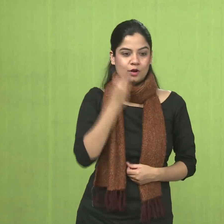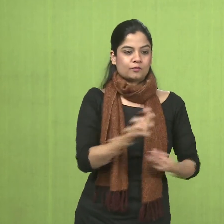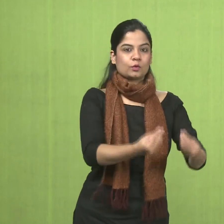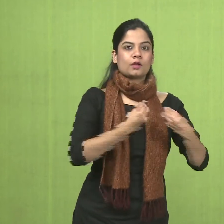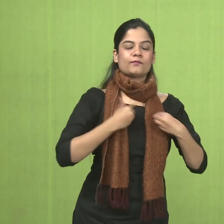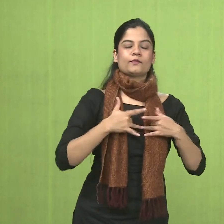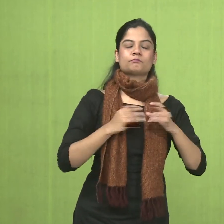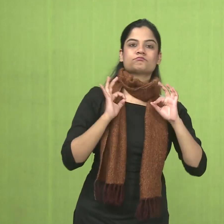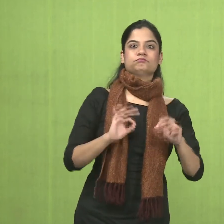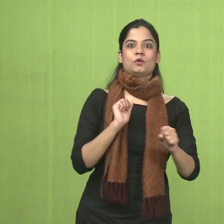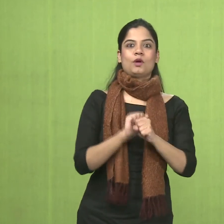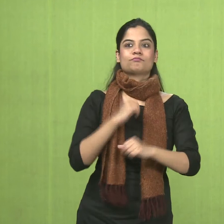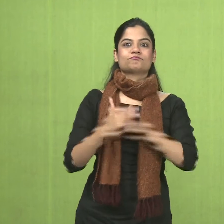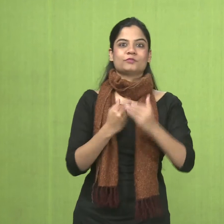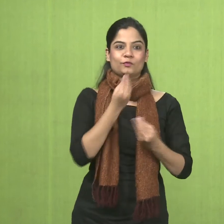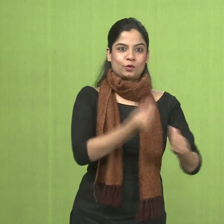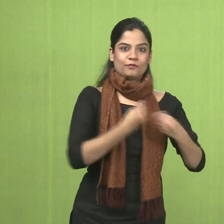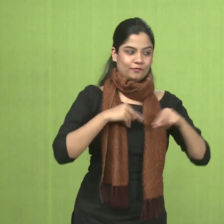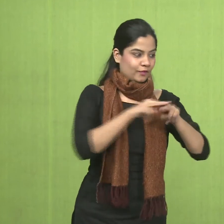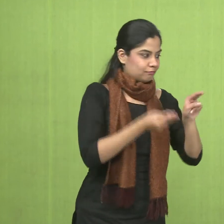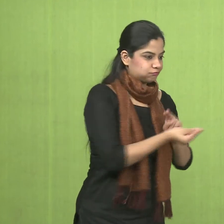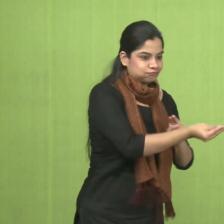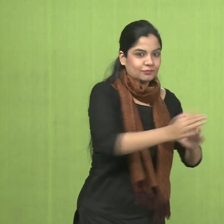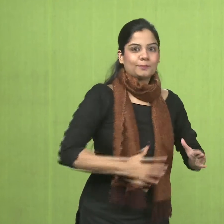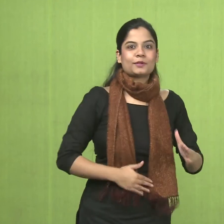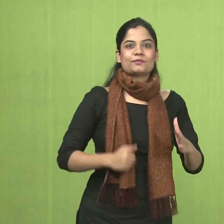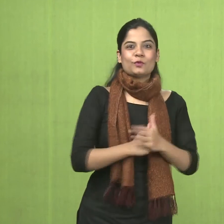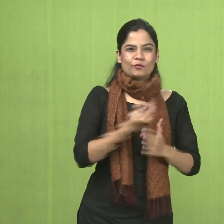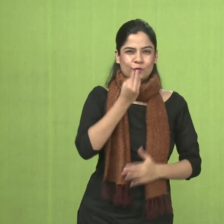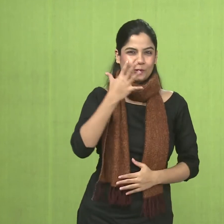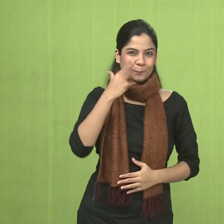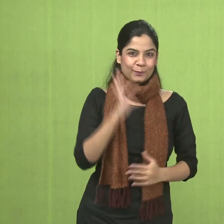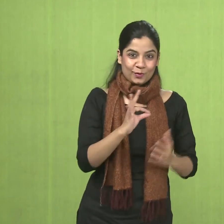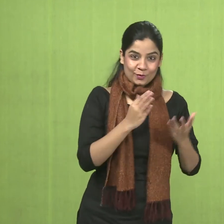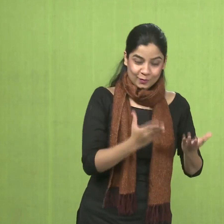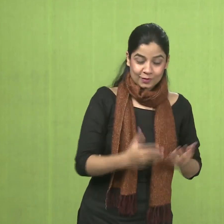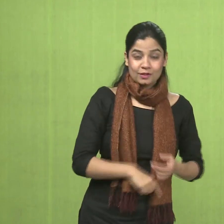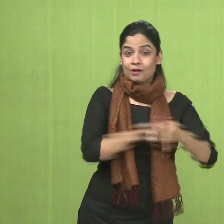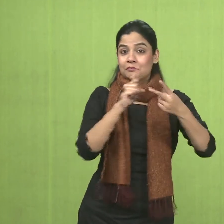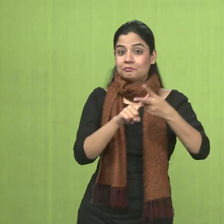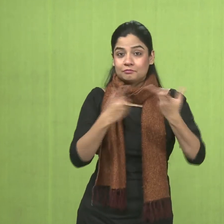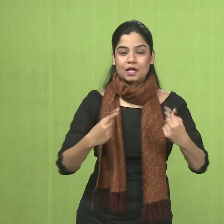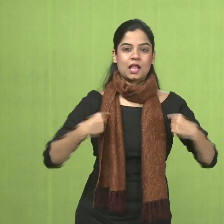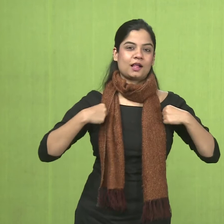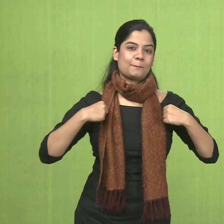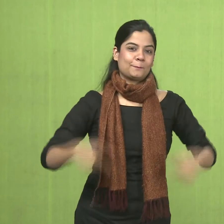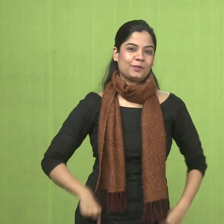food to make us feel good. We have to feed our family, etc. So food is absolutely necessary. Second thing is